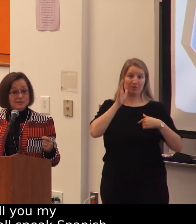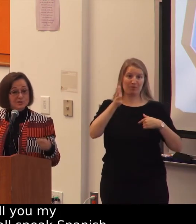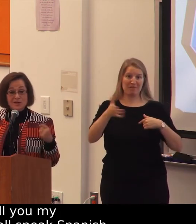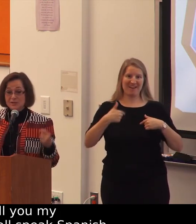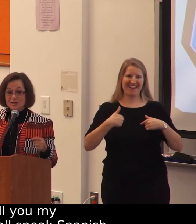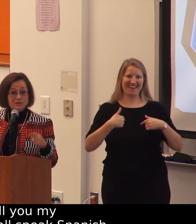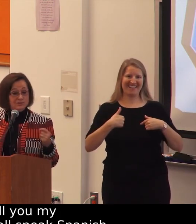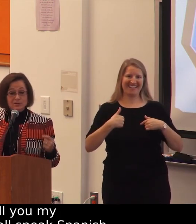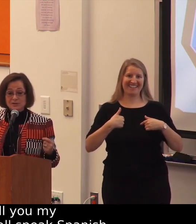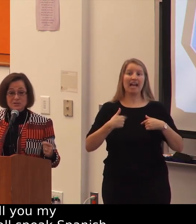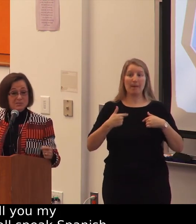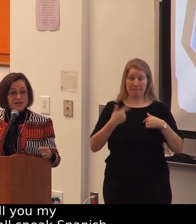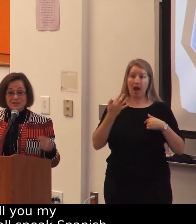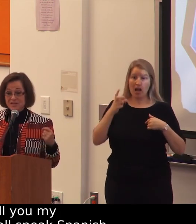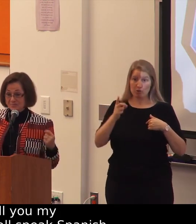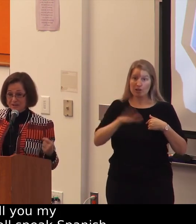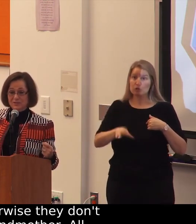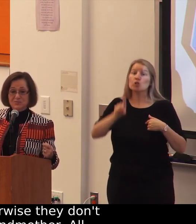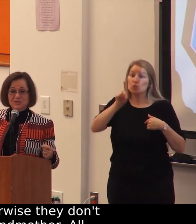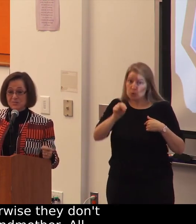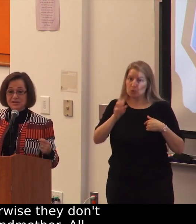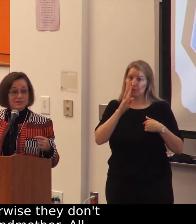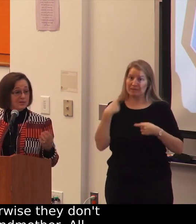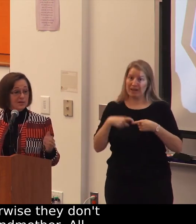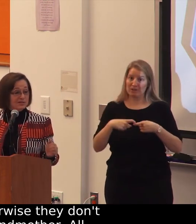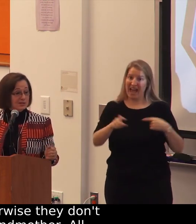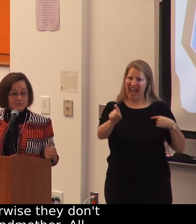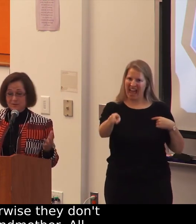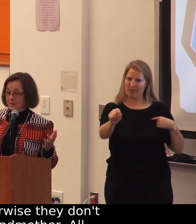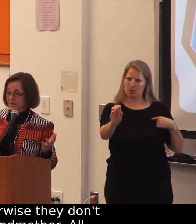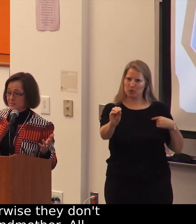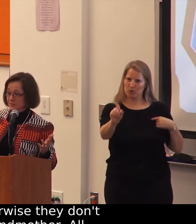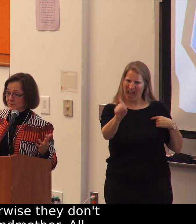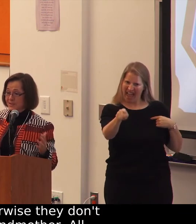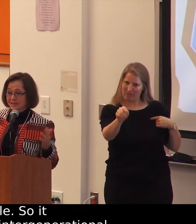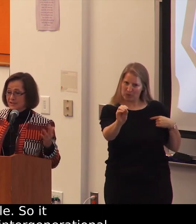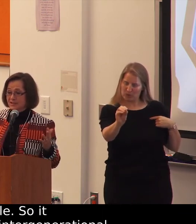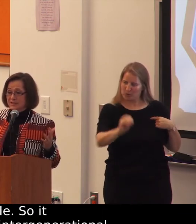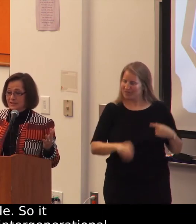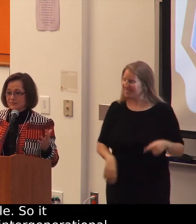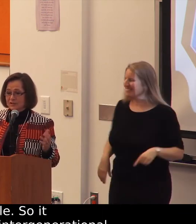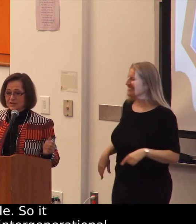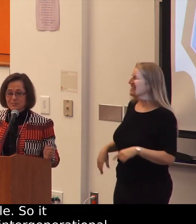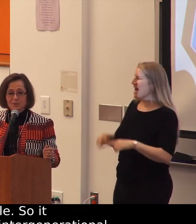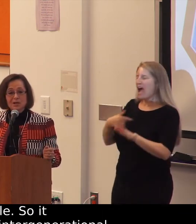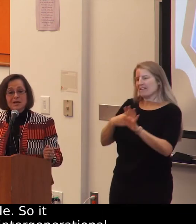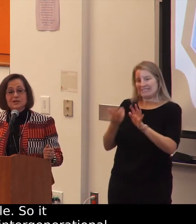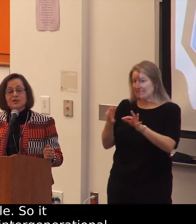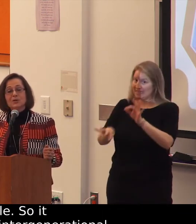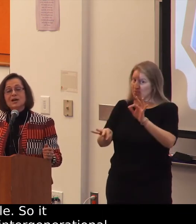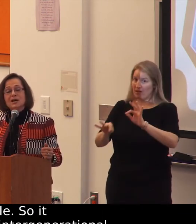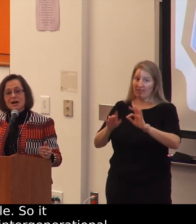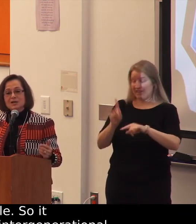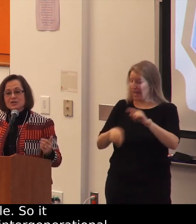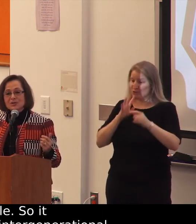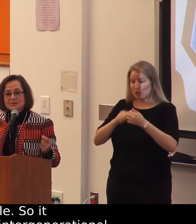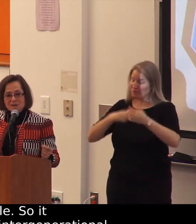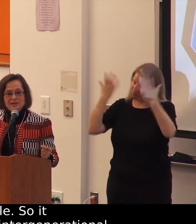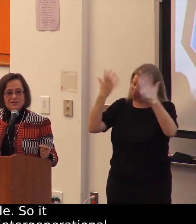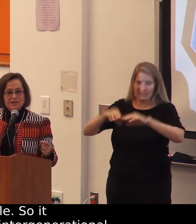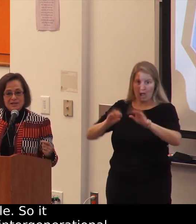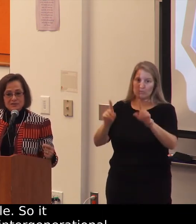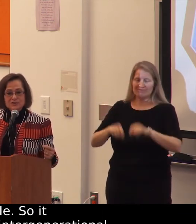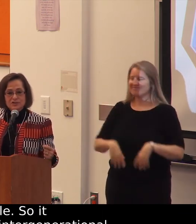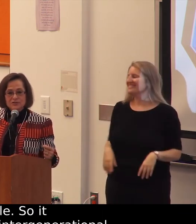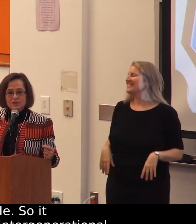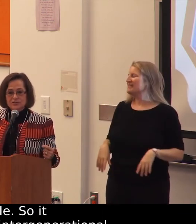I can tell you my grandchildren all speak Spanish. They better speak Spanish, otherwise they don't have a grandmother, right? It's just, that's very simple. So it it